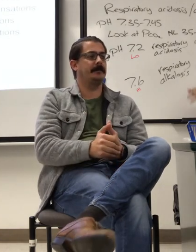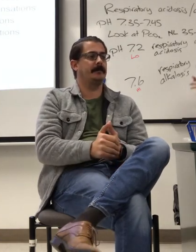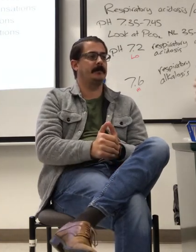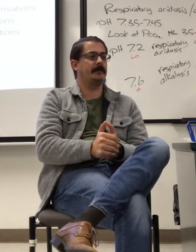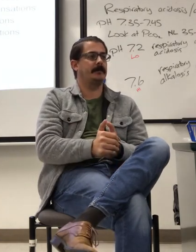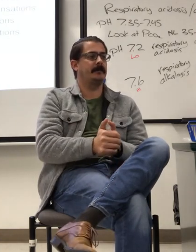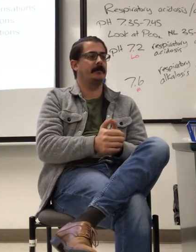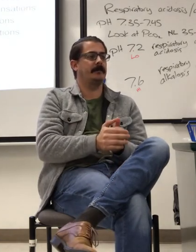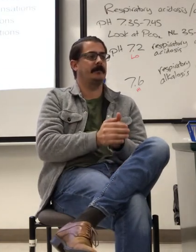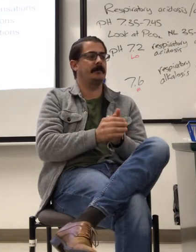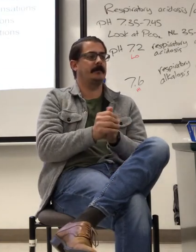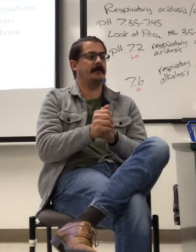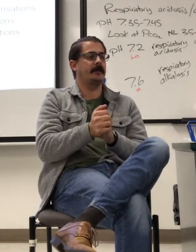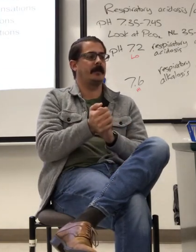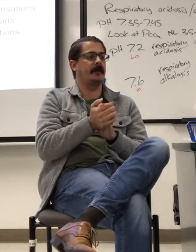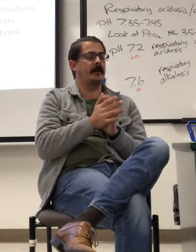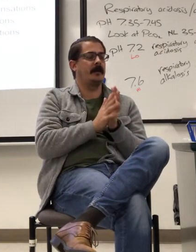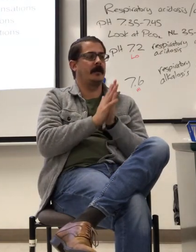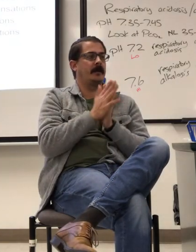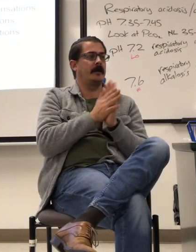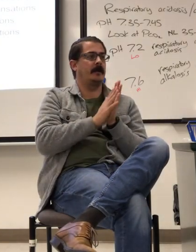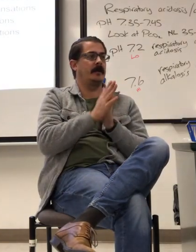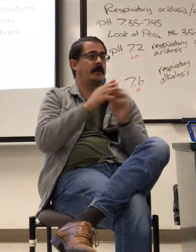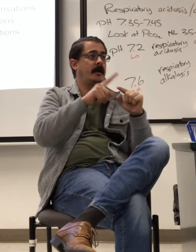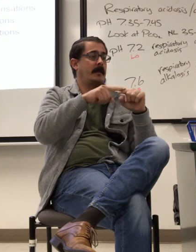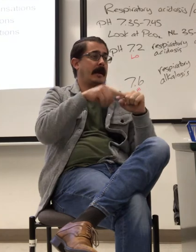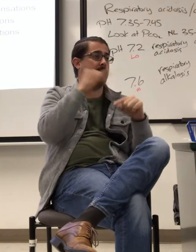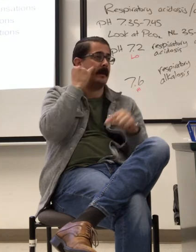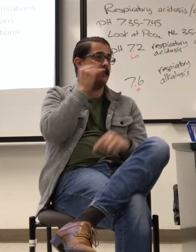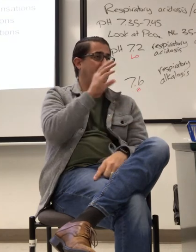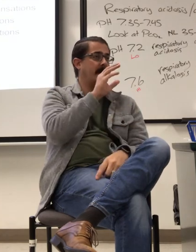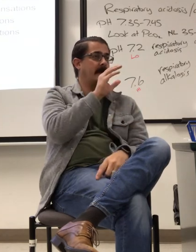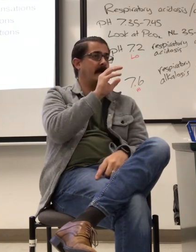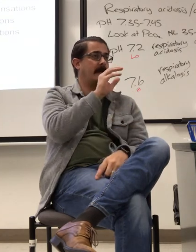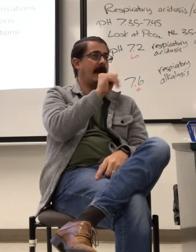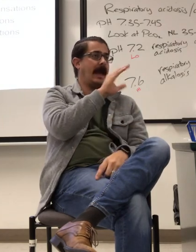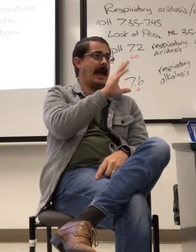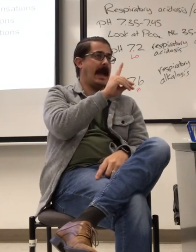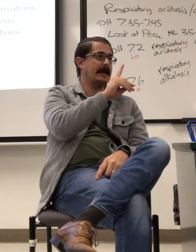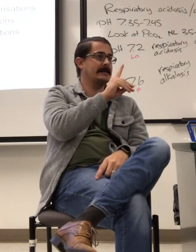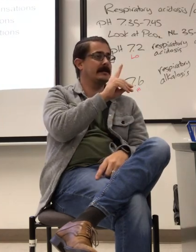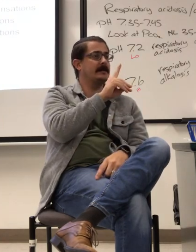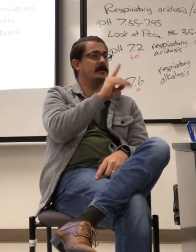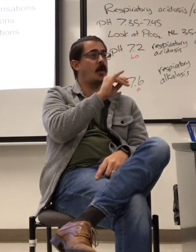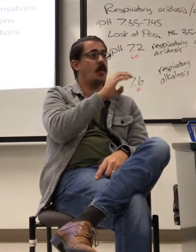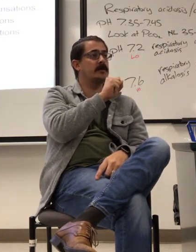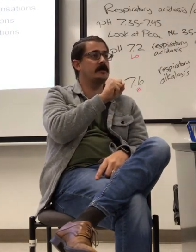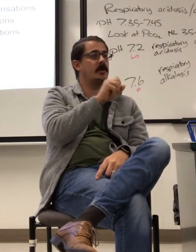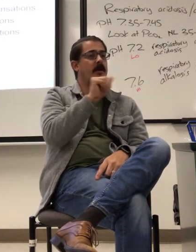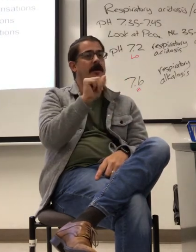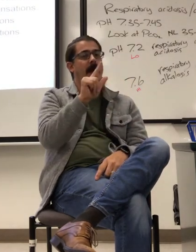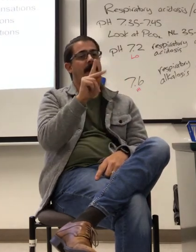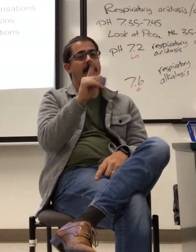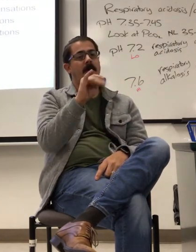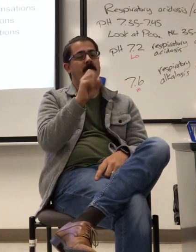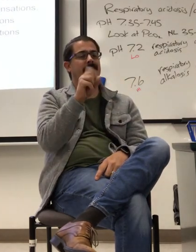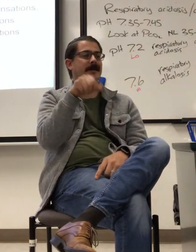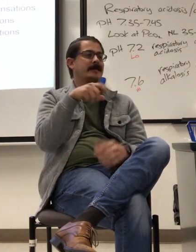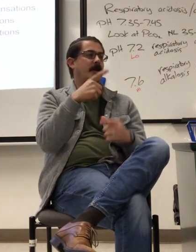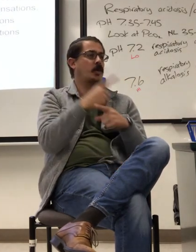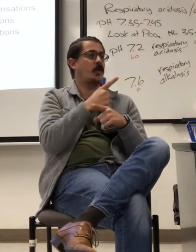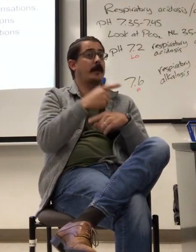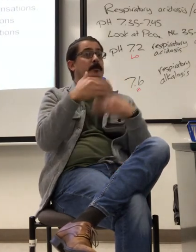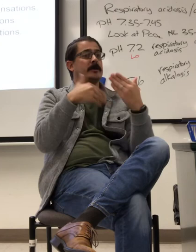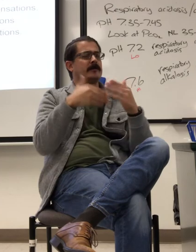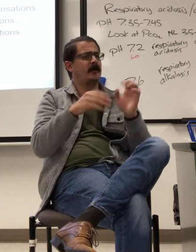depending on if it's acidosis or alkalosis. That's kind of the correct procedure for evaluating a